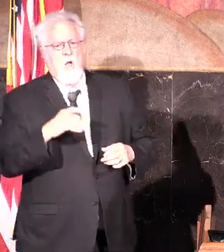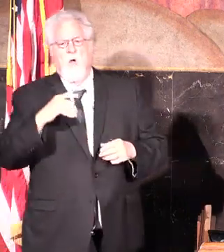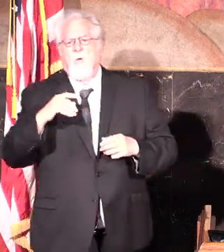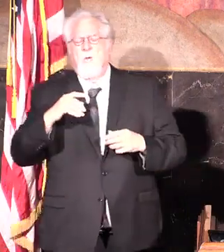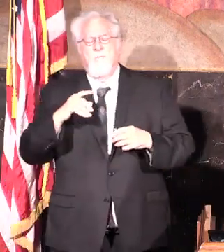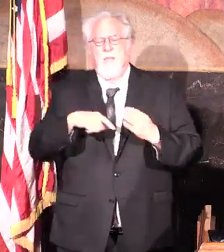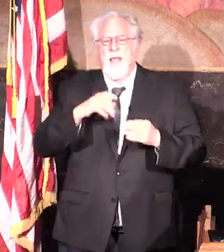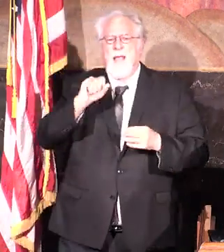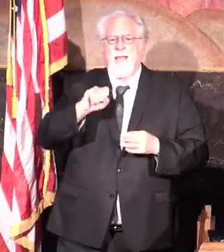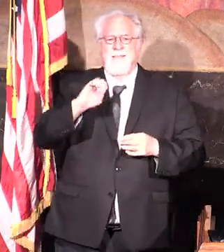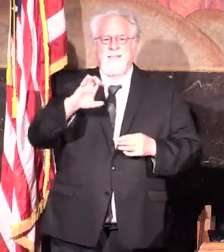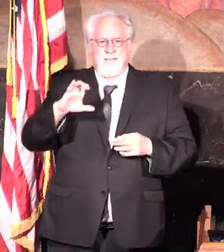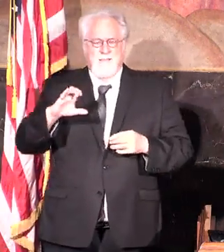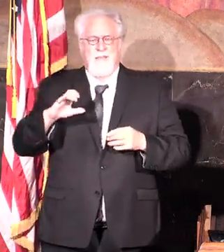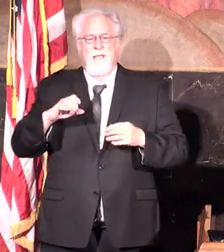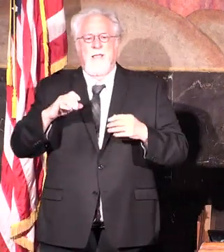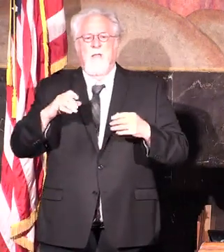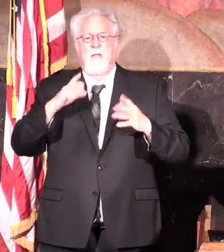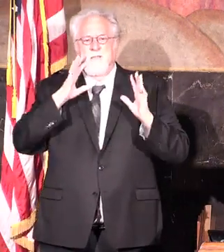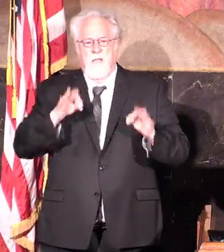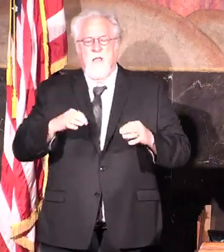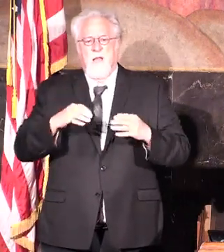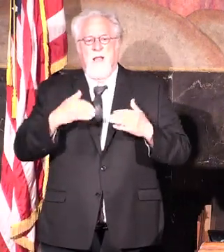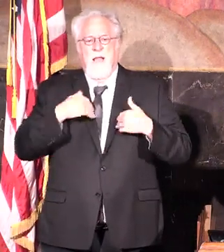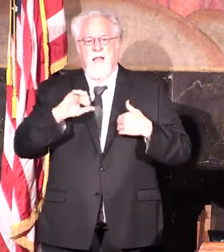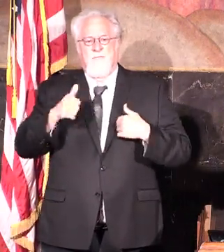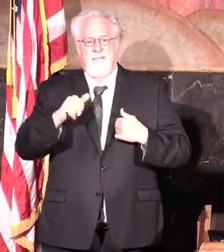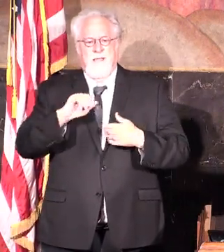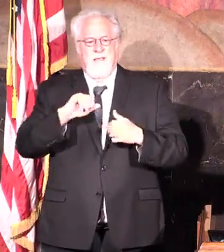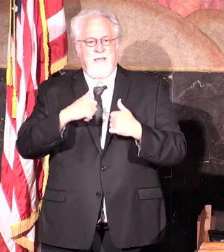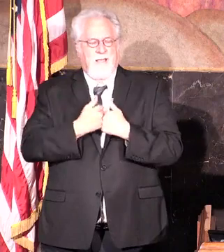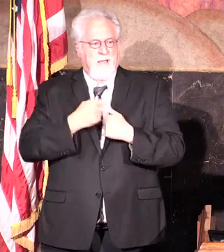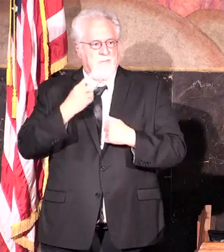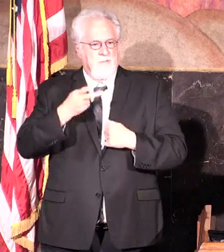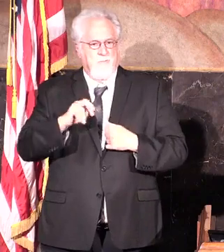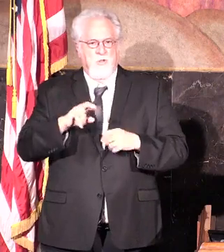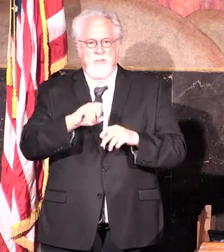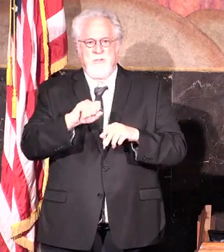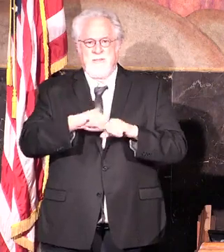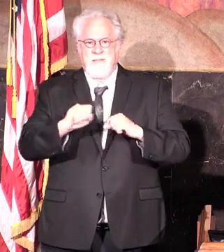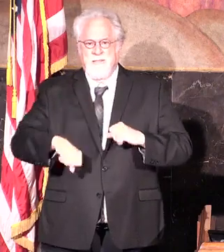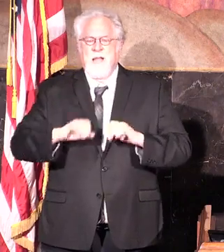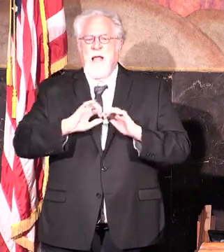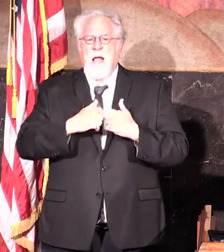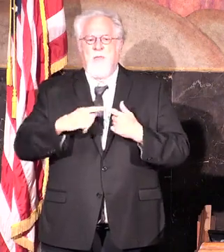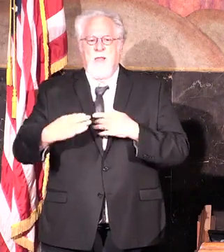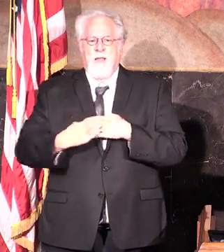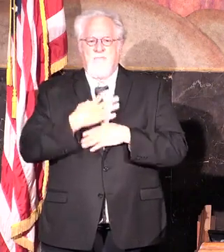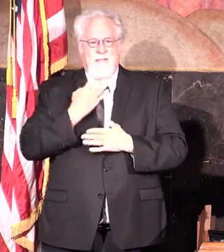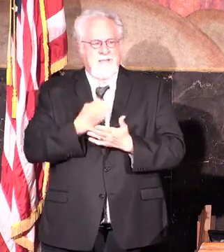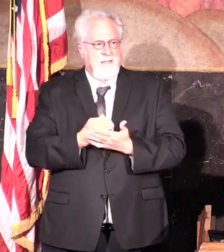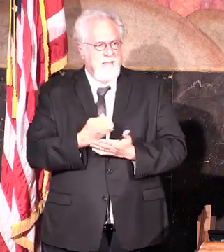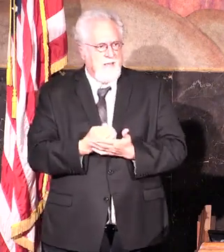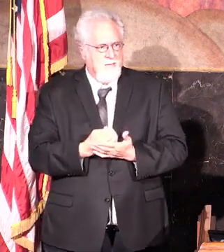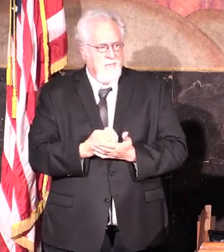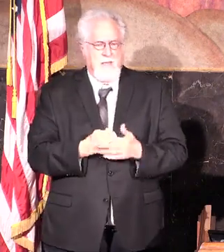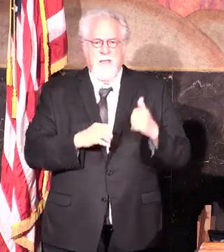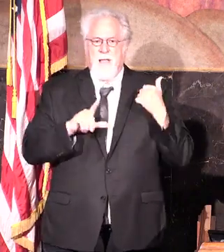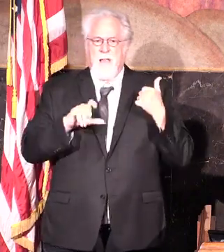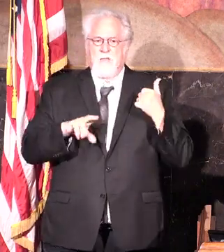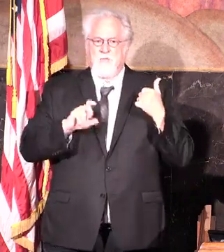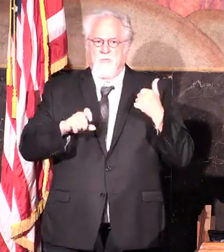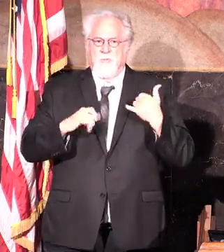10-game conference-only schedule about an hour ago. How do you anticipate that will affect the economy, given LSU was